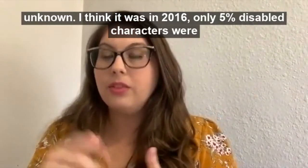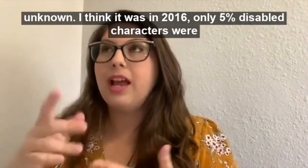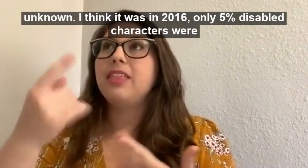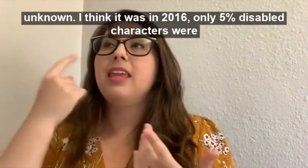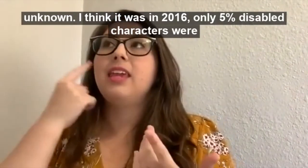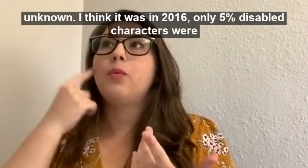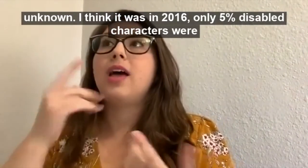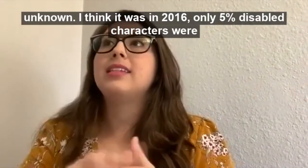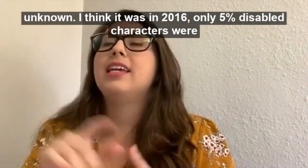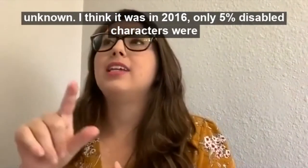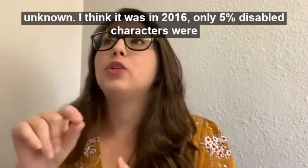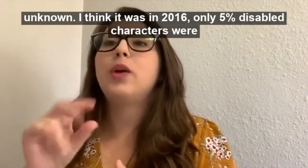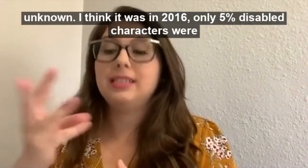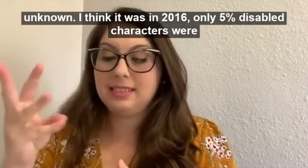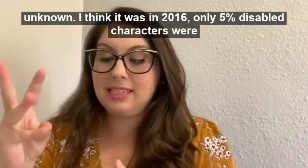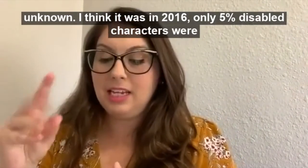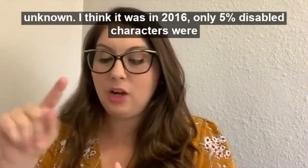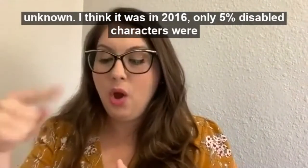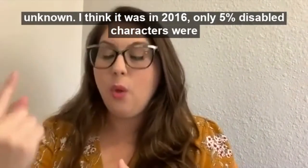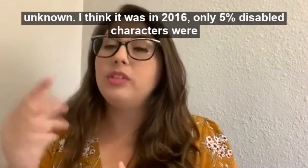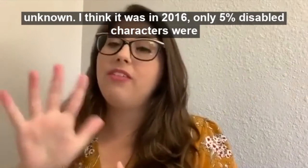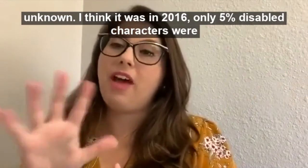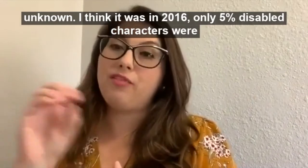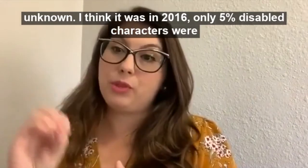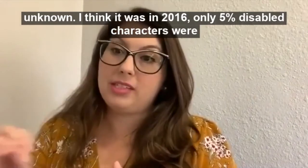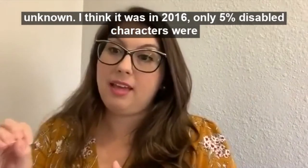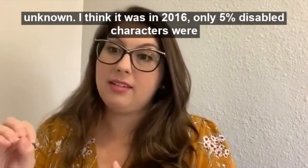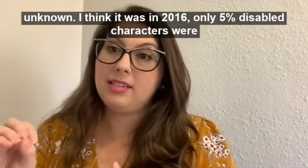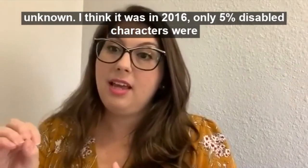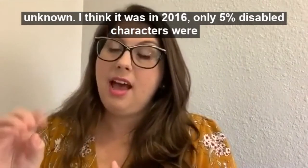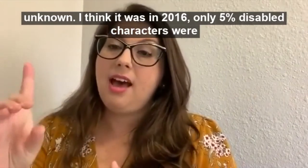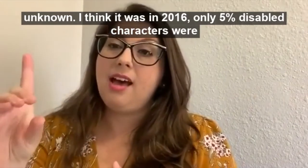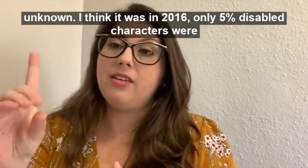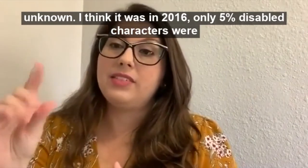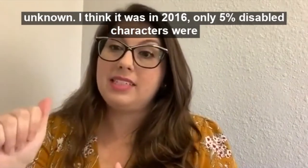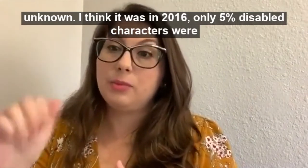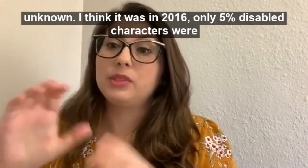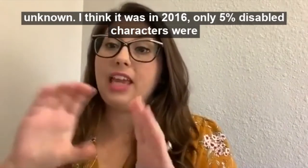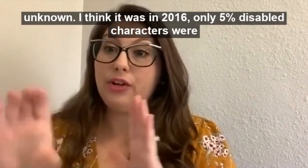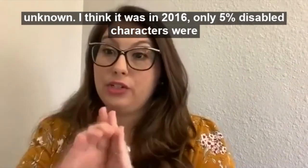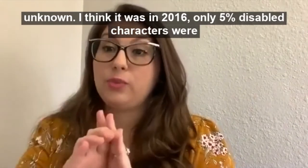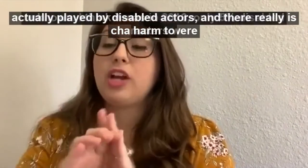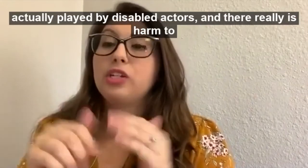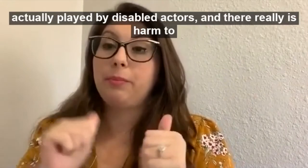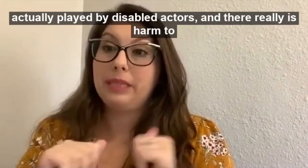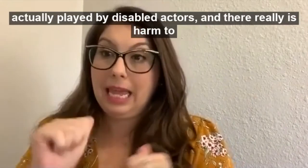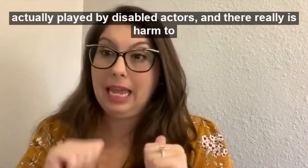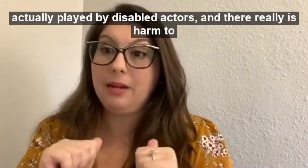I think it was in 2016, only 5% of disabled characters were actually played